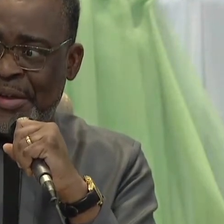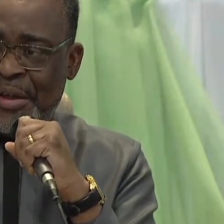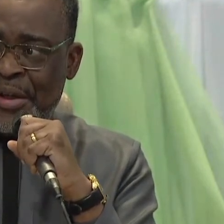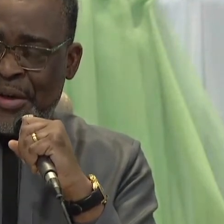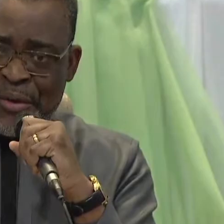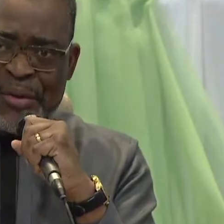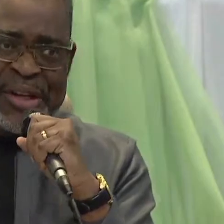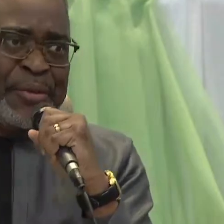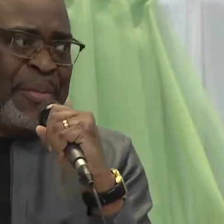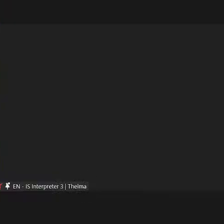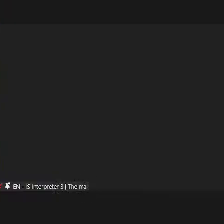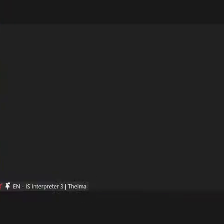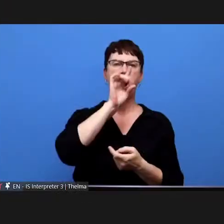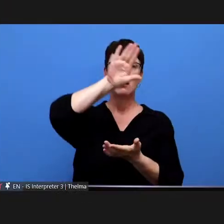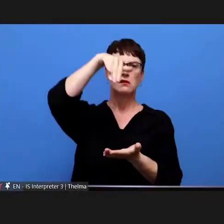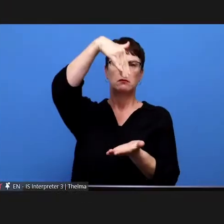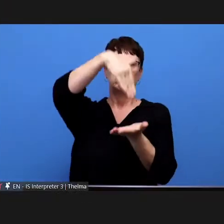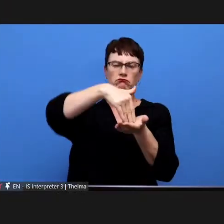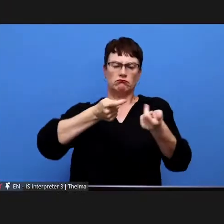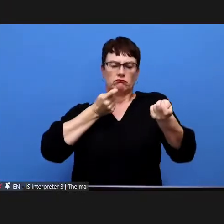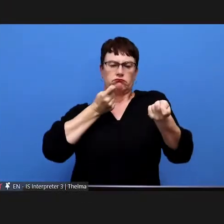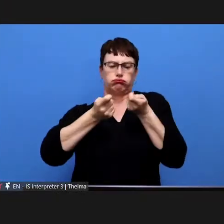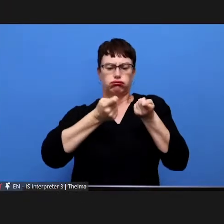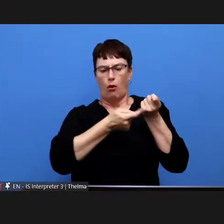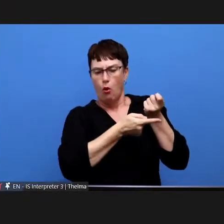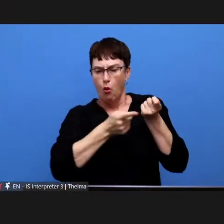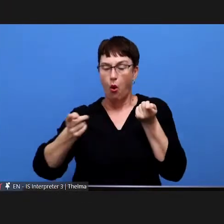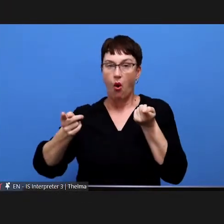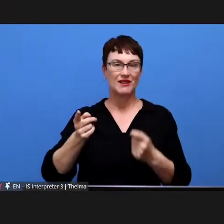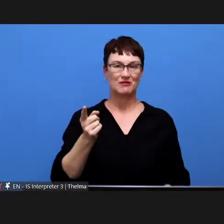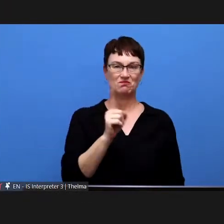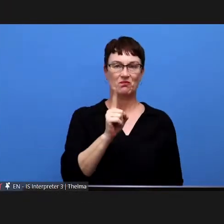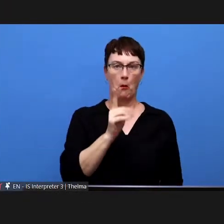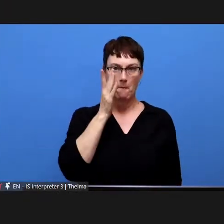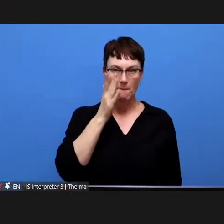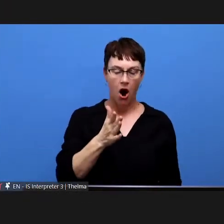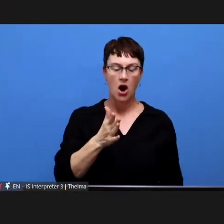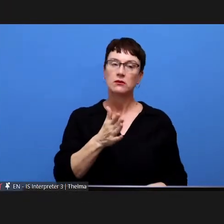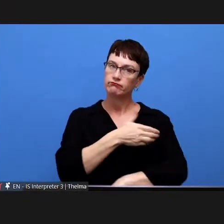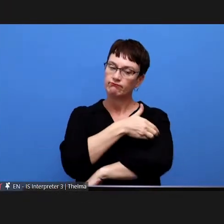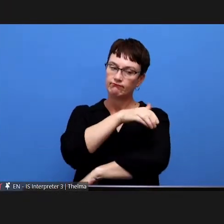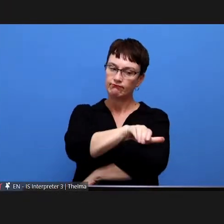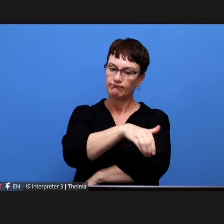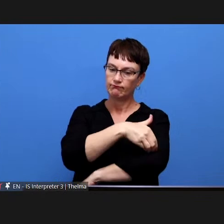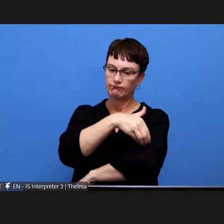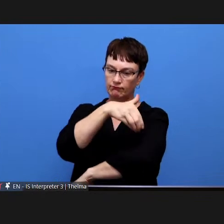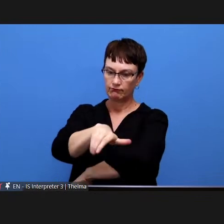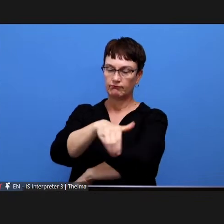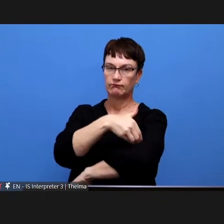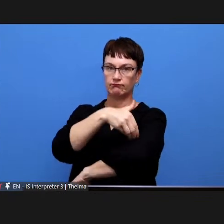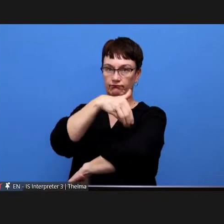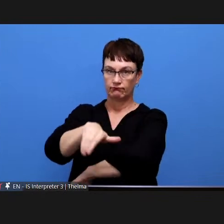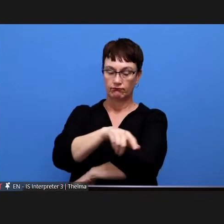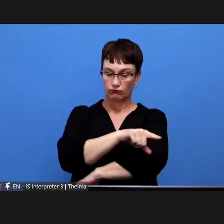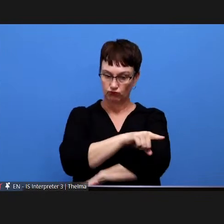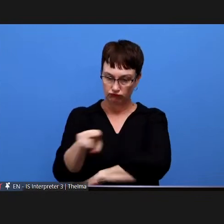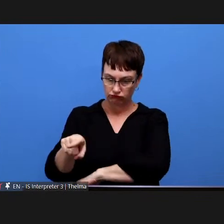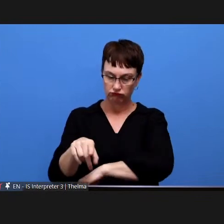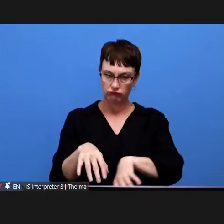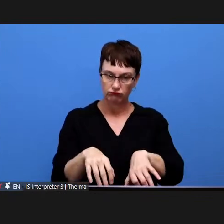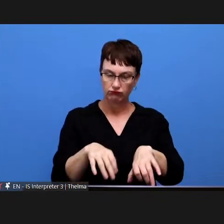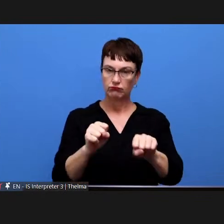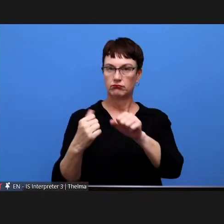us, not only to measure the implementation of SDG, but to ensure also that in this